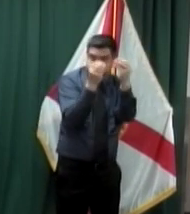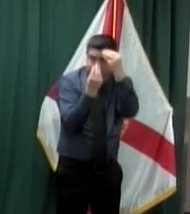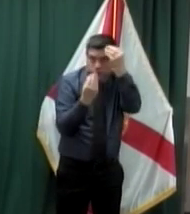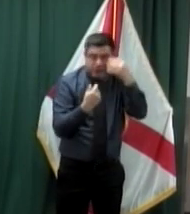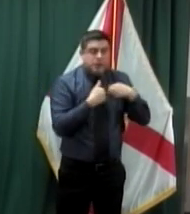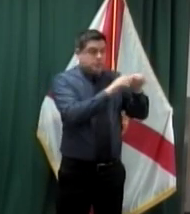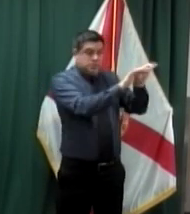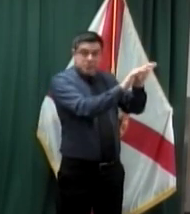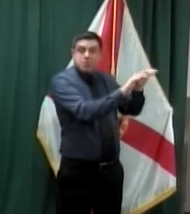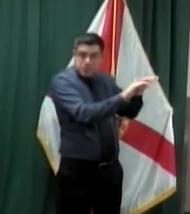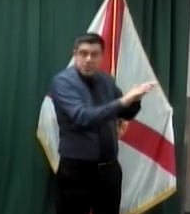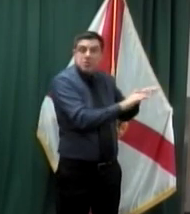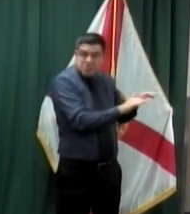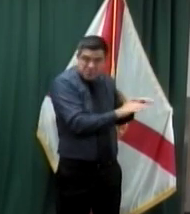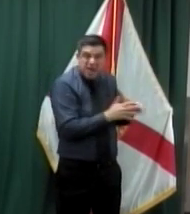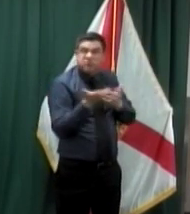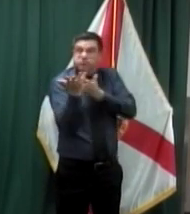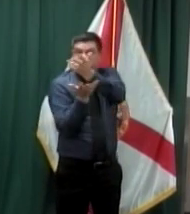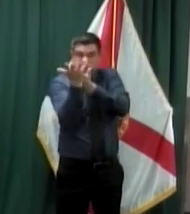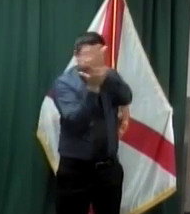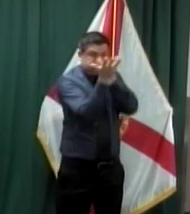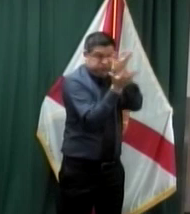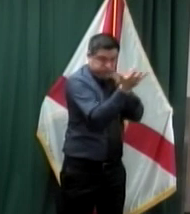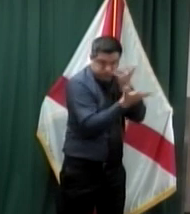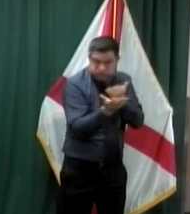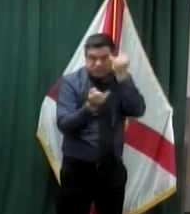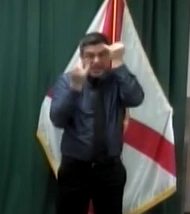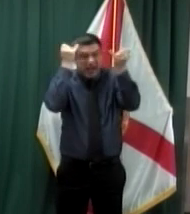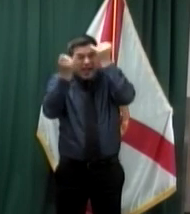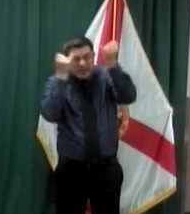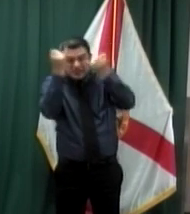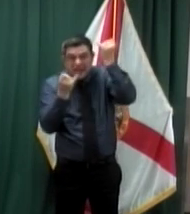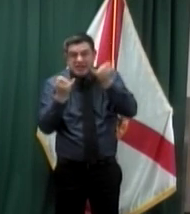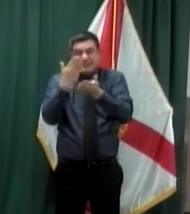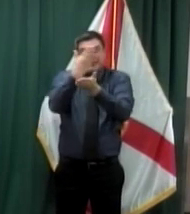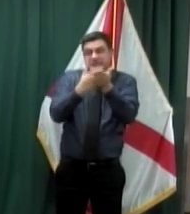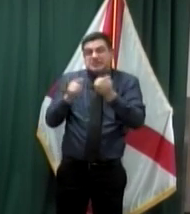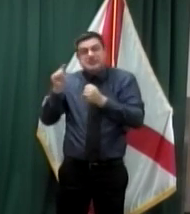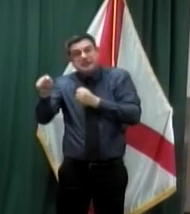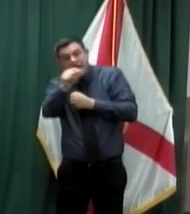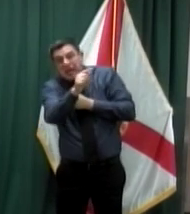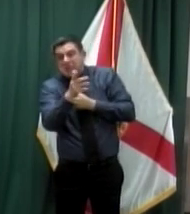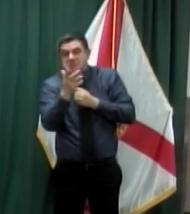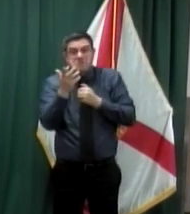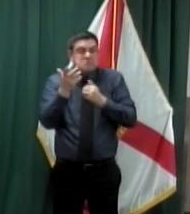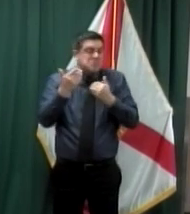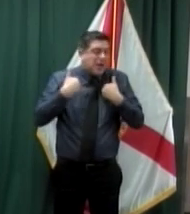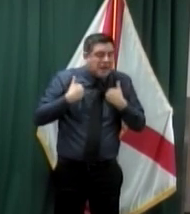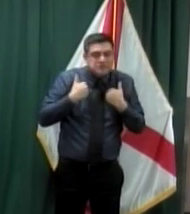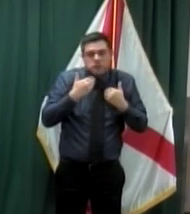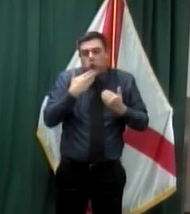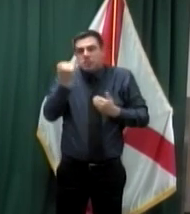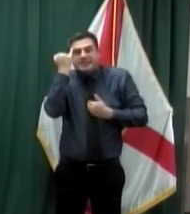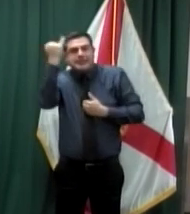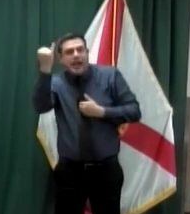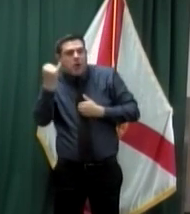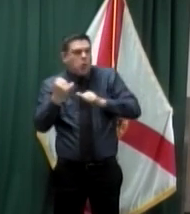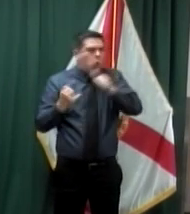that discussion as some of them consider individually how they'll reopen their